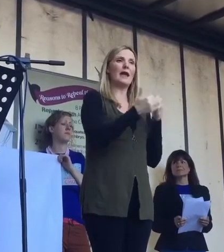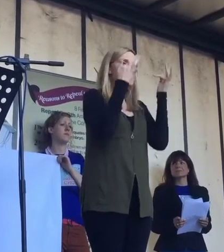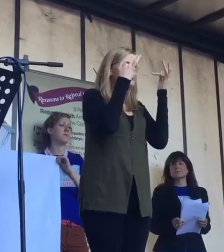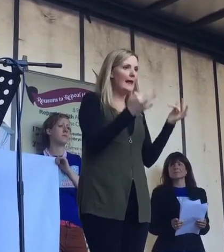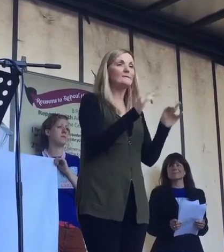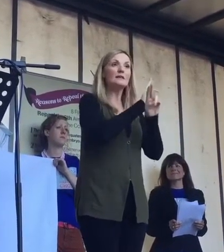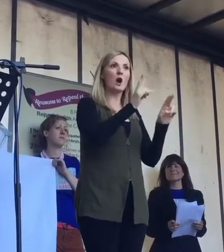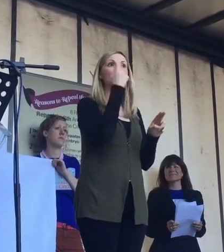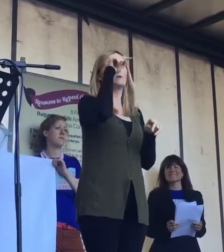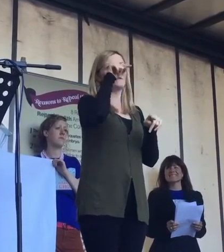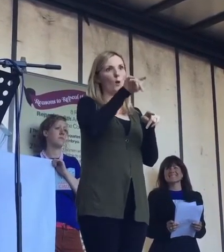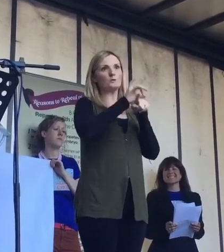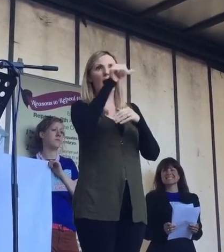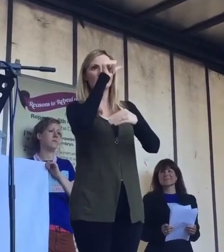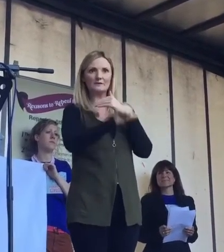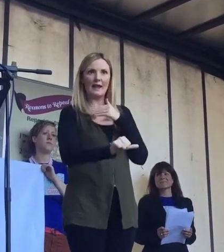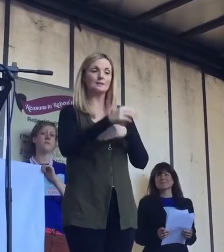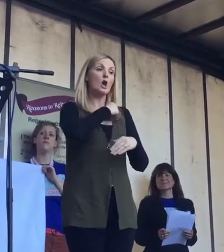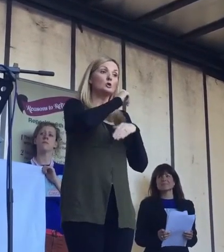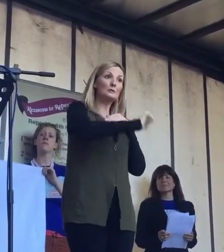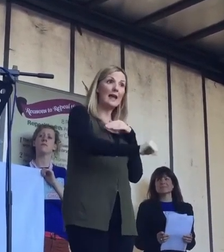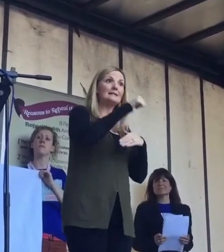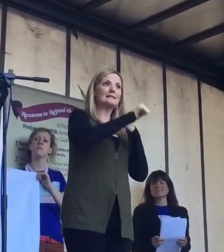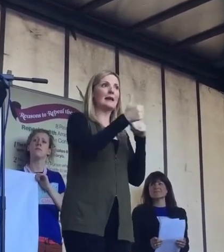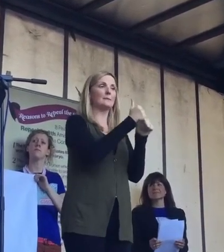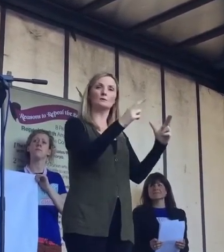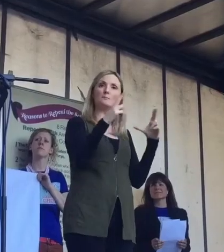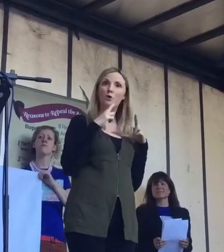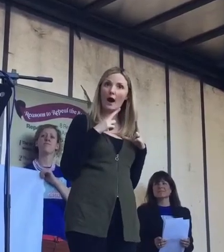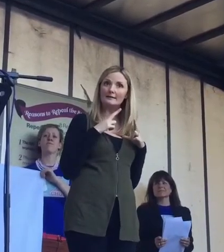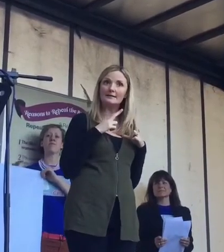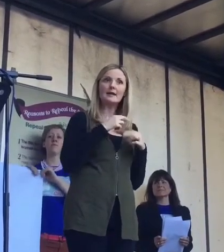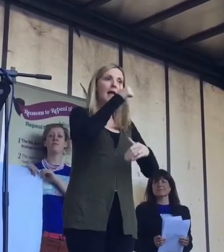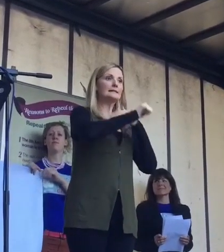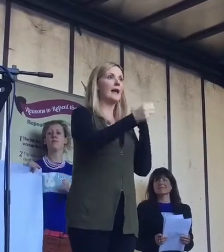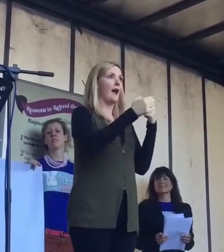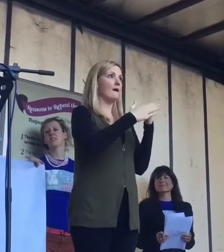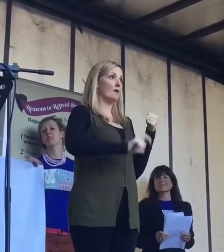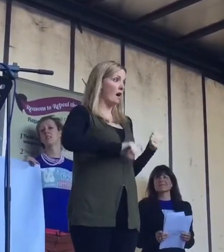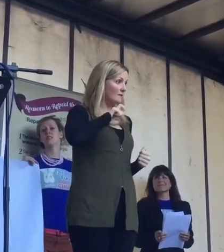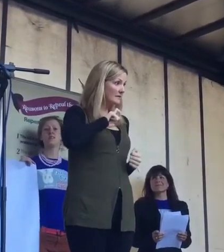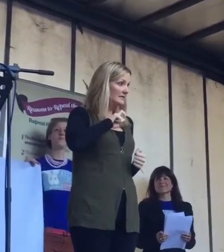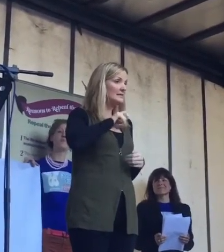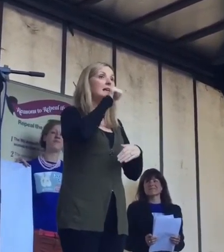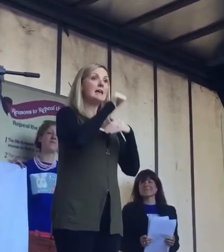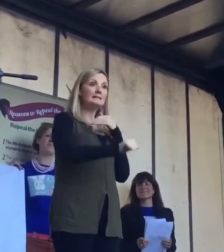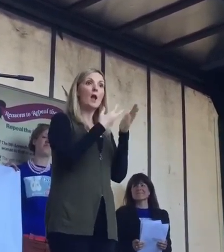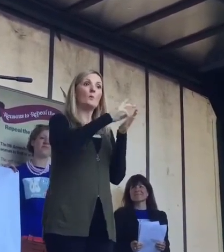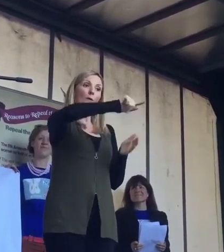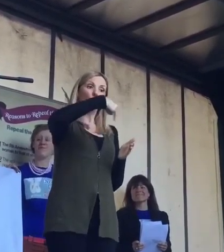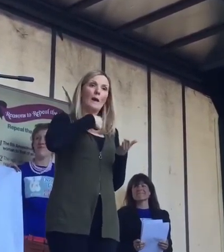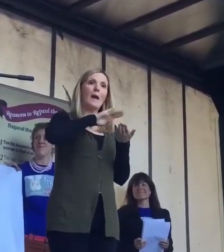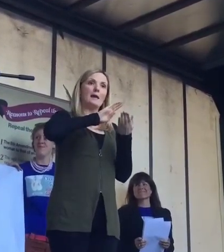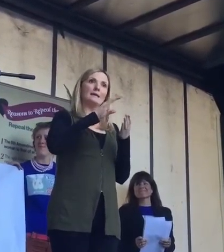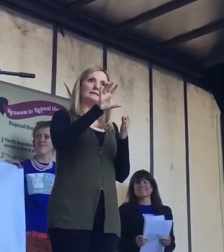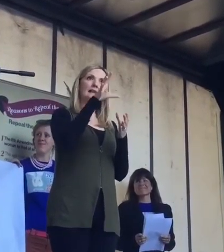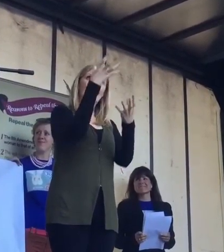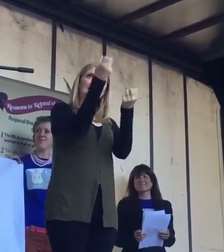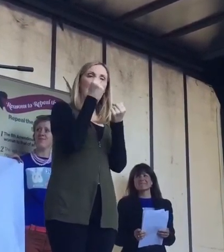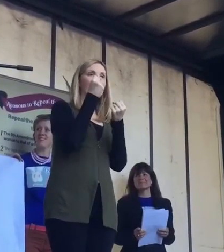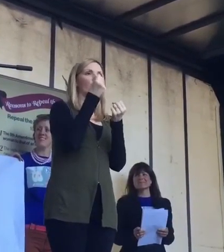one of those days. Today is a day of pride, a day of confidence, a day when we reclaim this